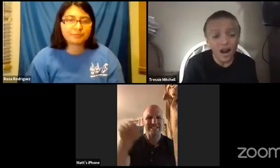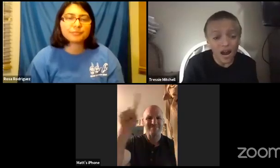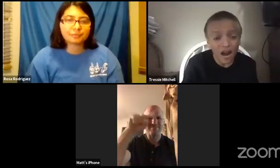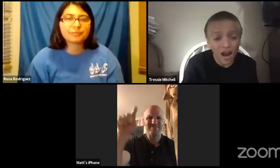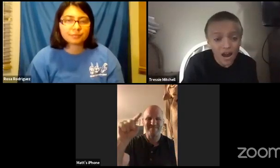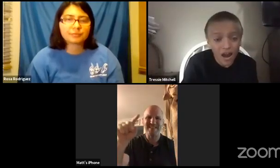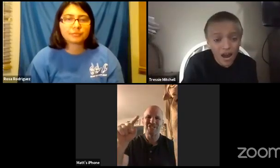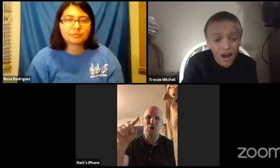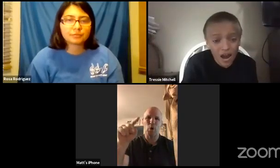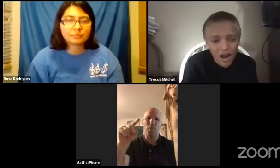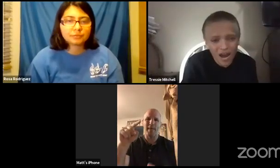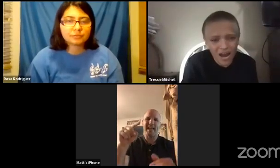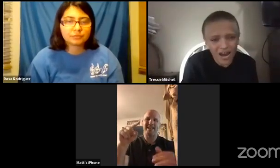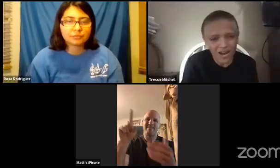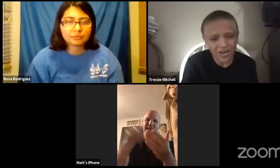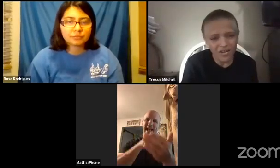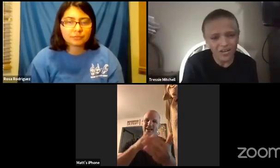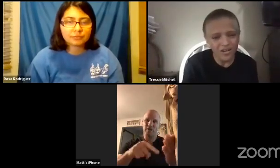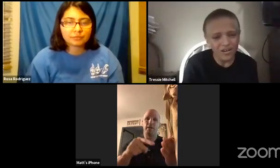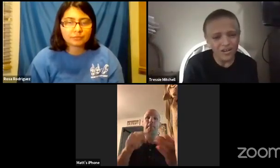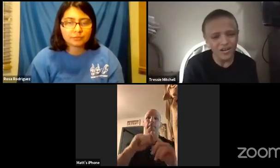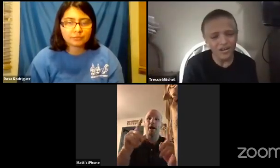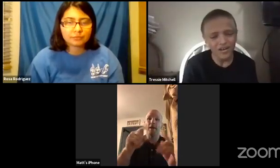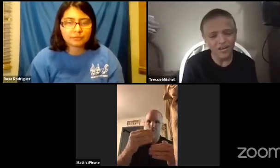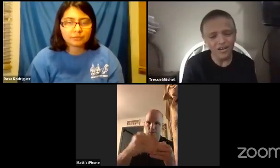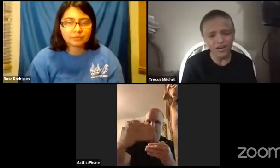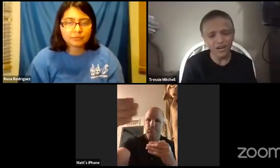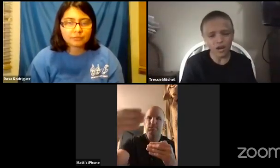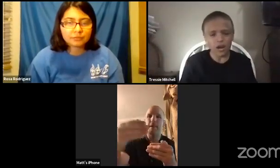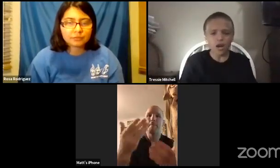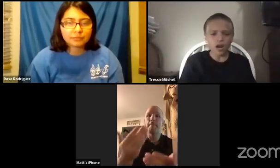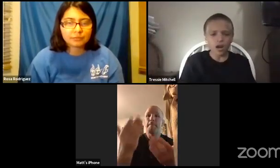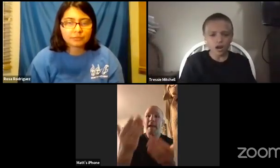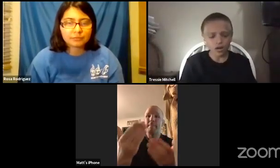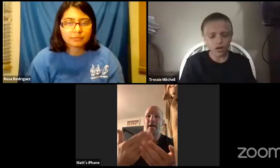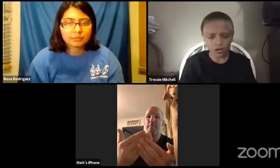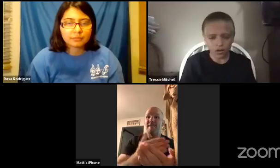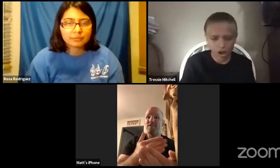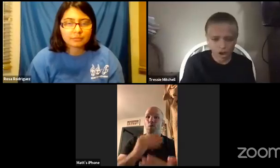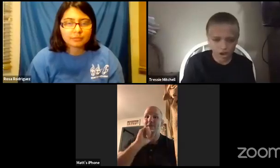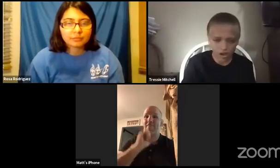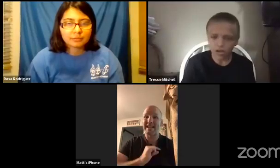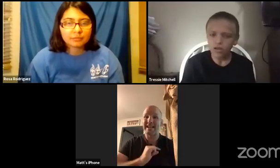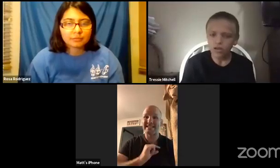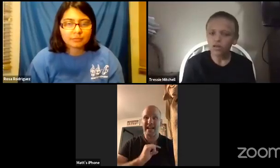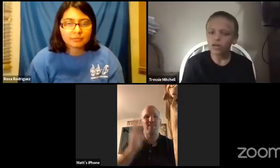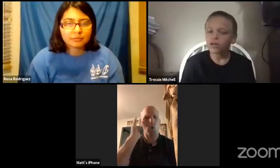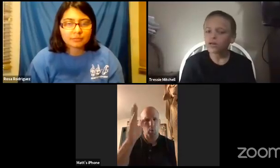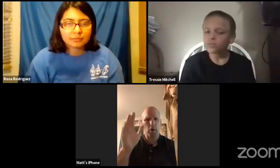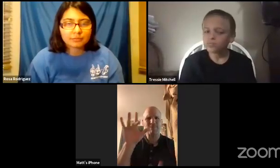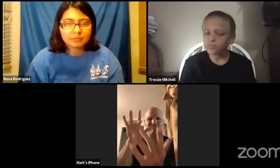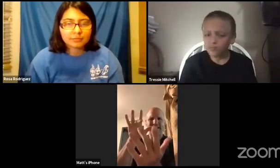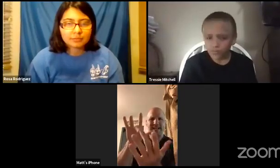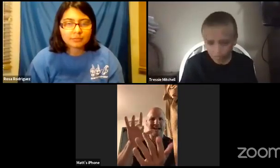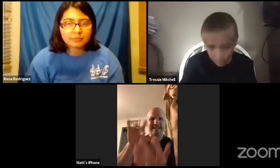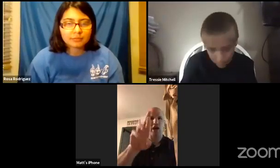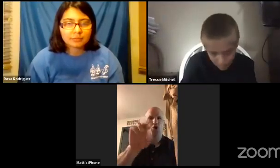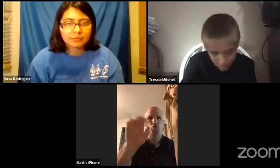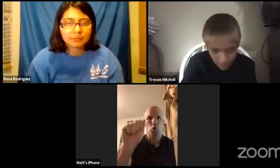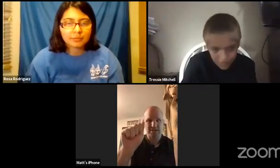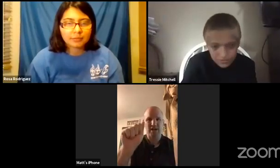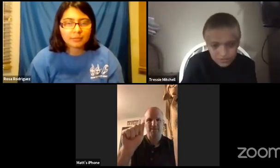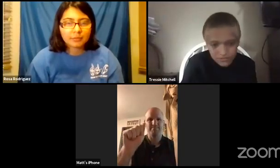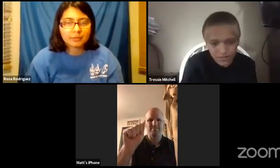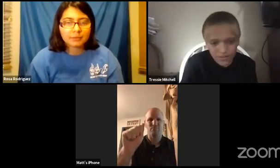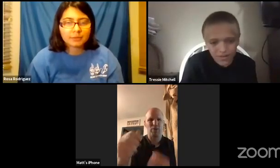Due to the coronavirus and the pandemic, um, that was postponed. I'm hoping